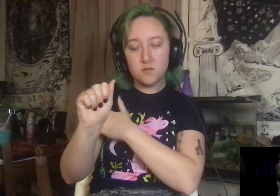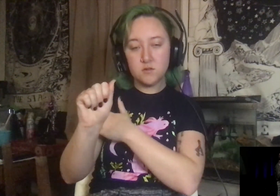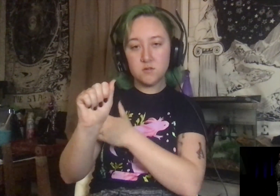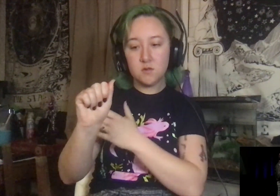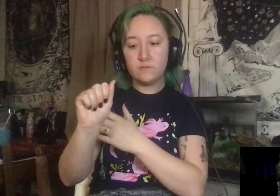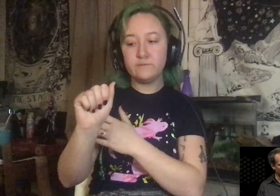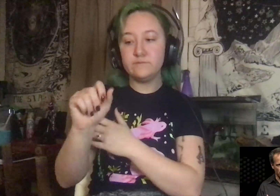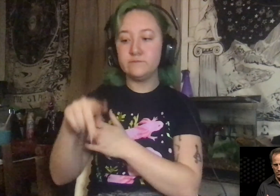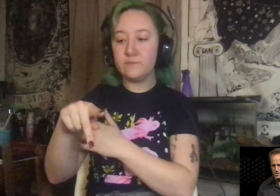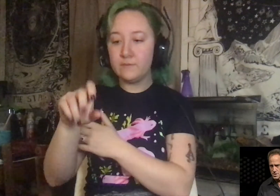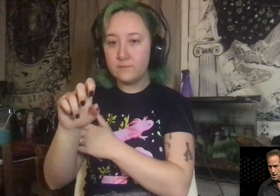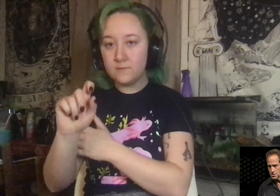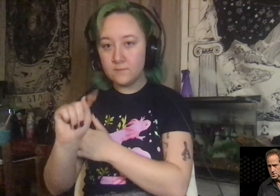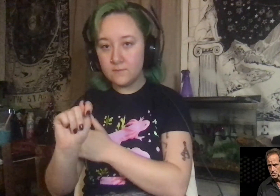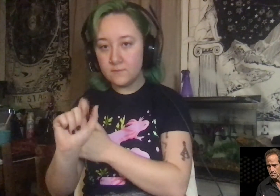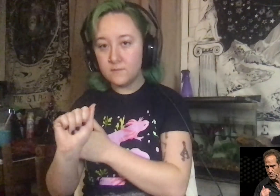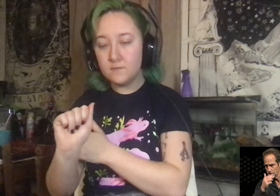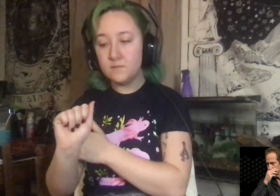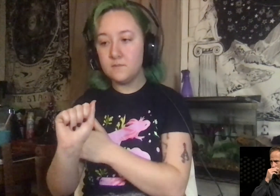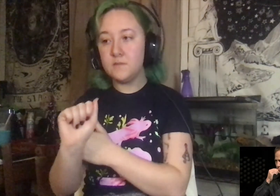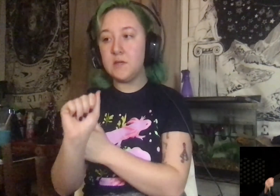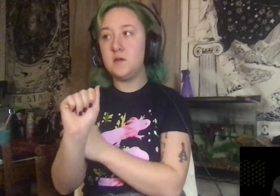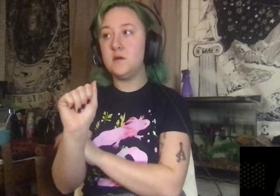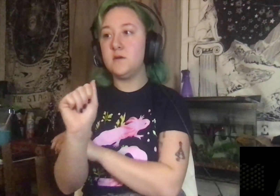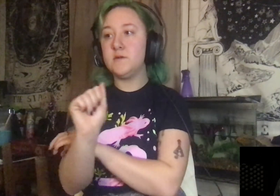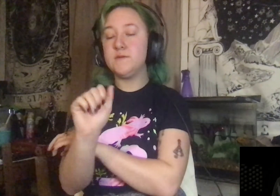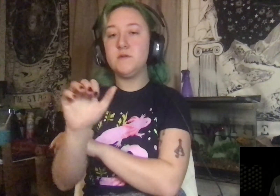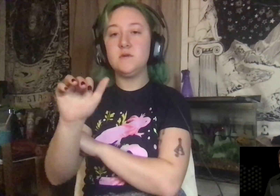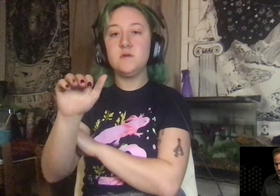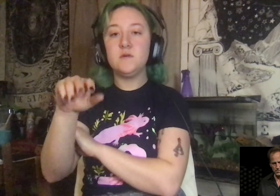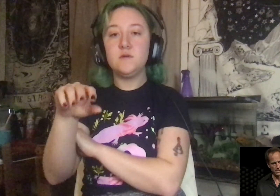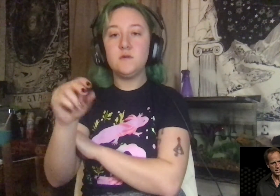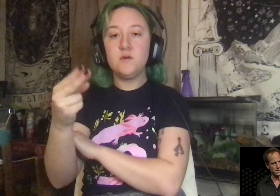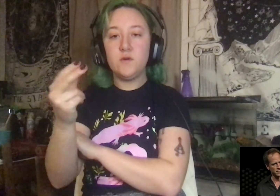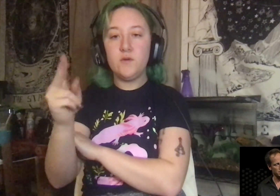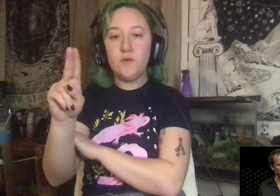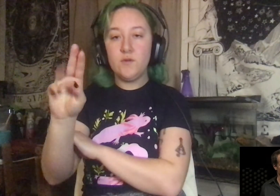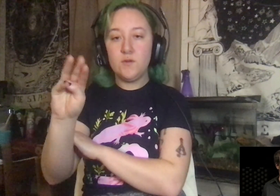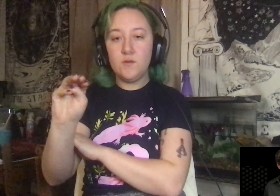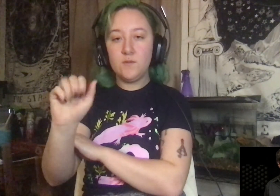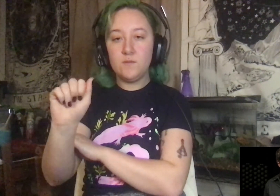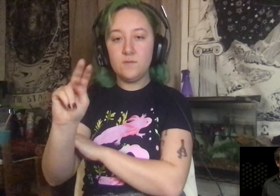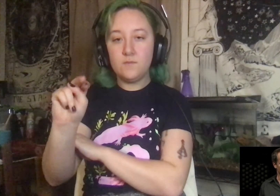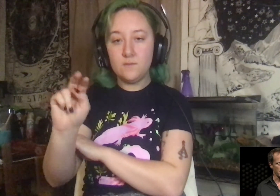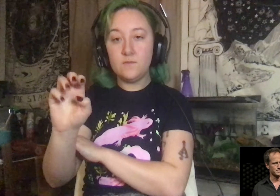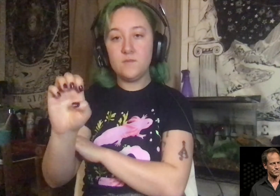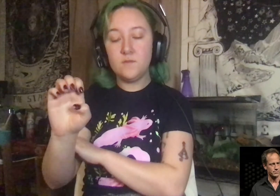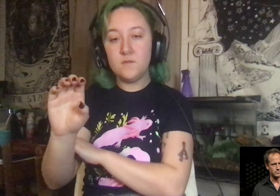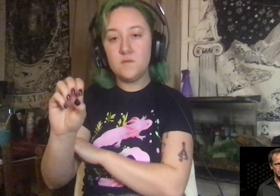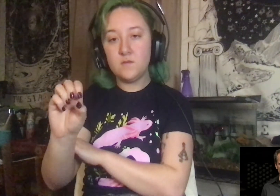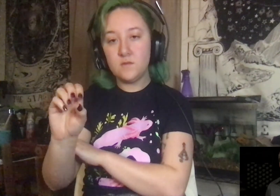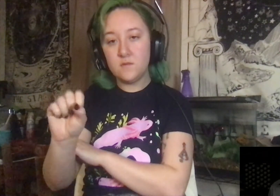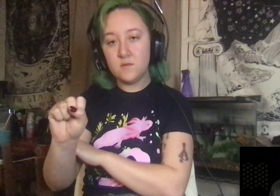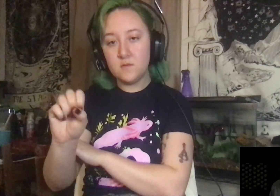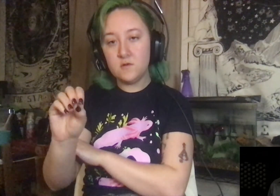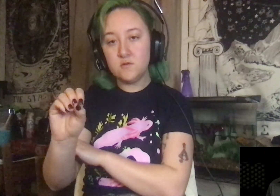wrong? This is heresy, what I'm about to say, but what if it's really safety third, right?